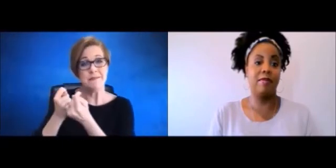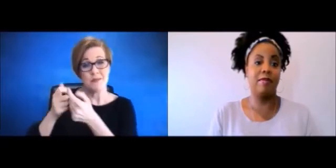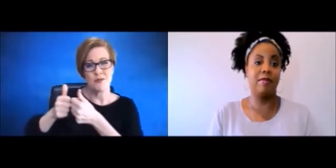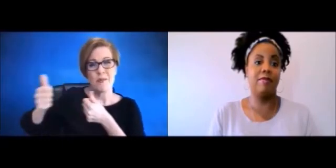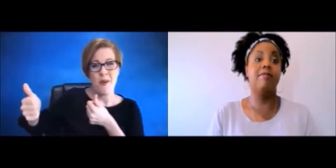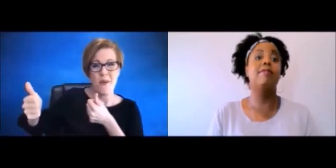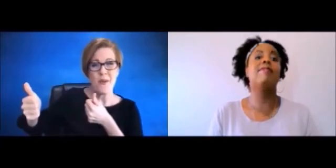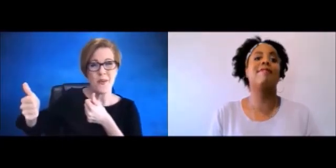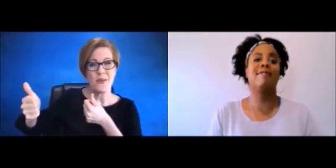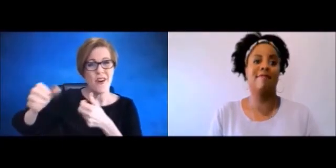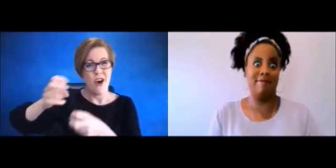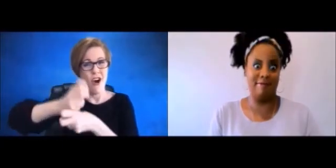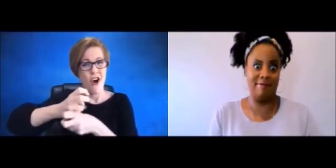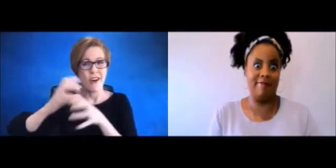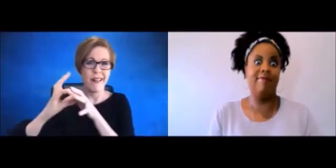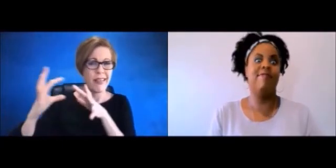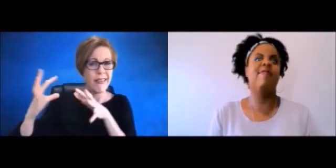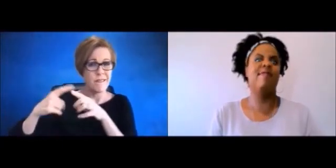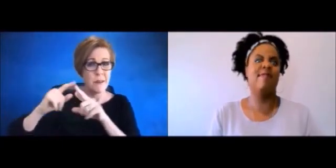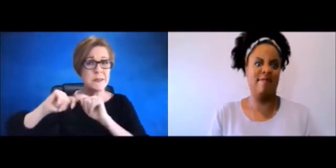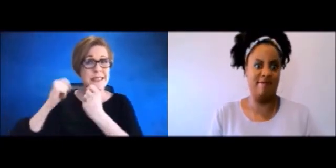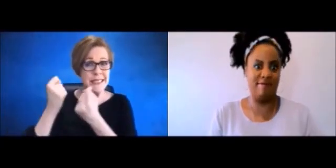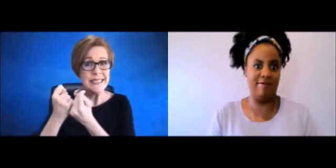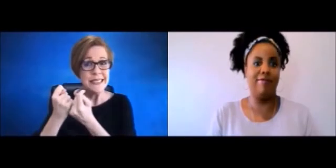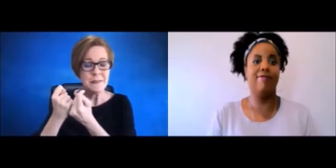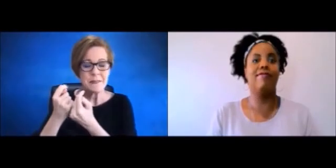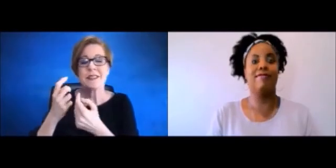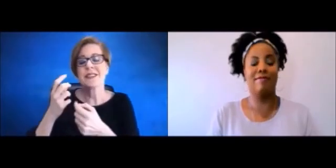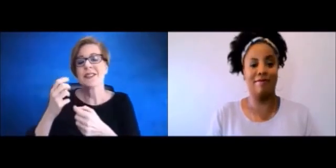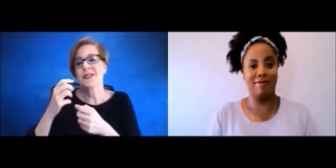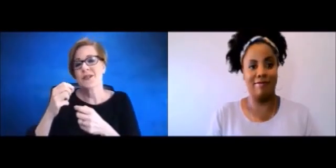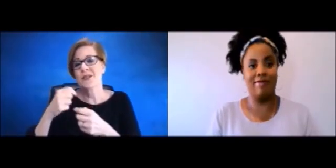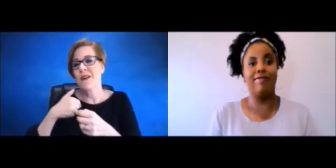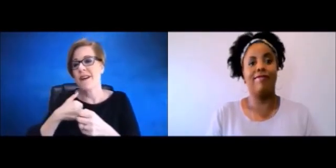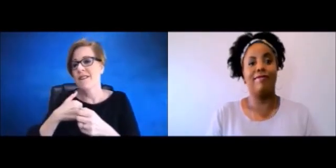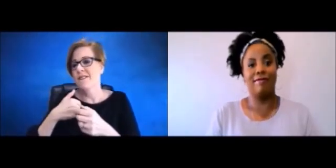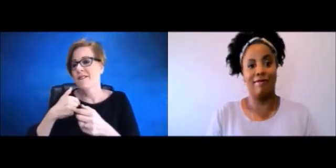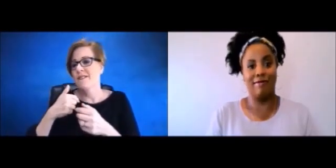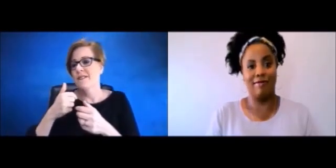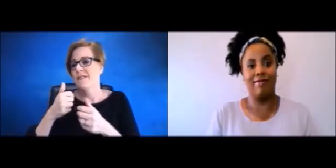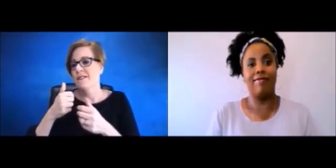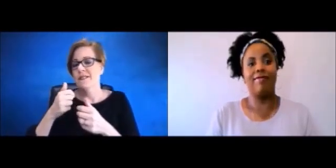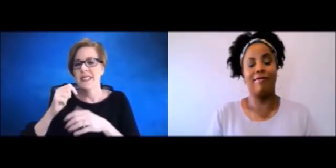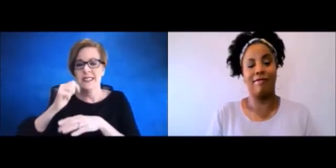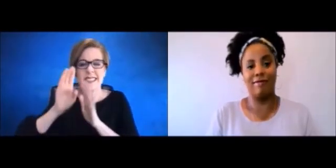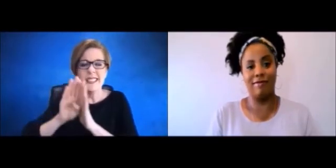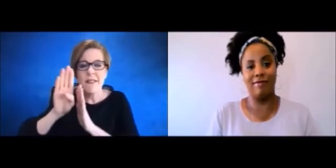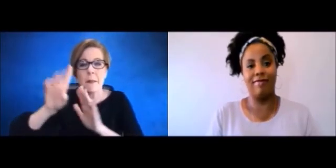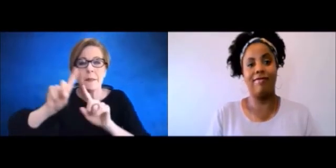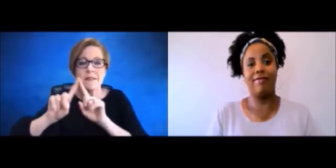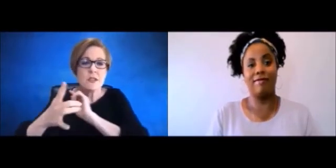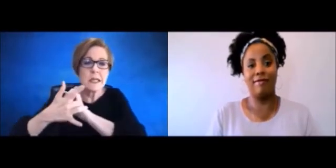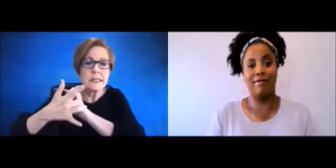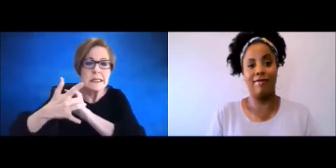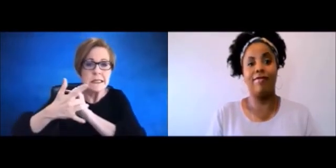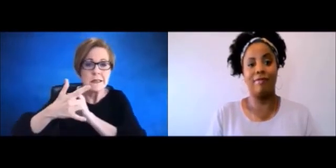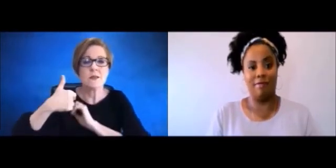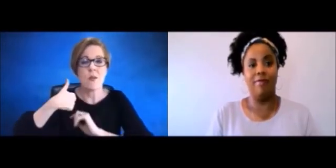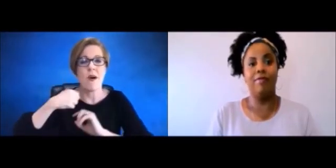how to team effectively with other interpreters remotely. So trying different